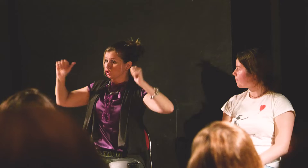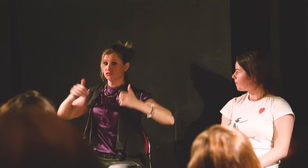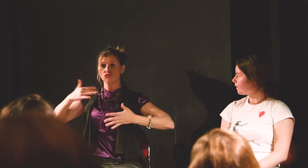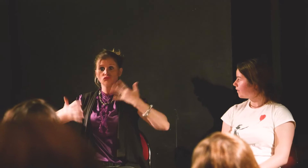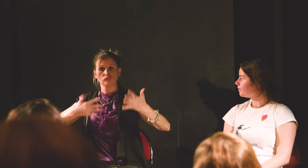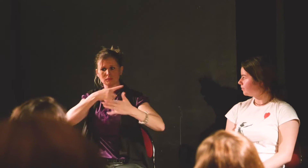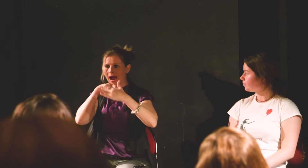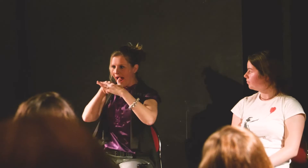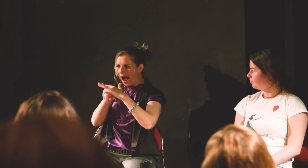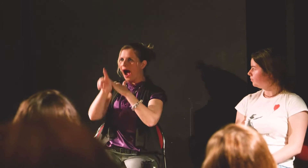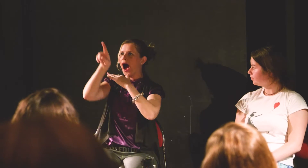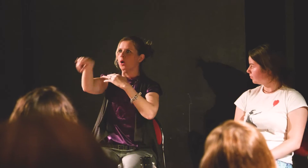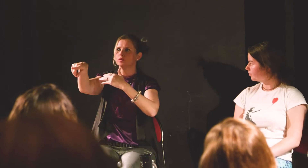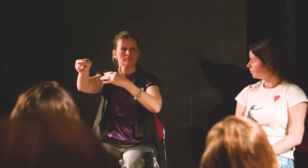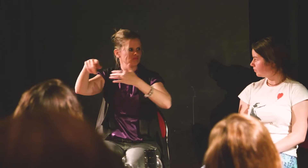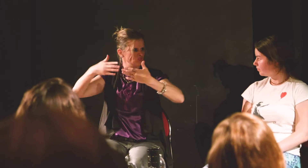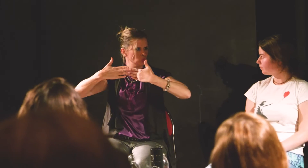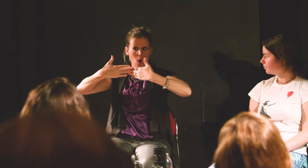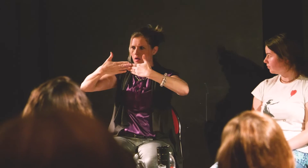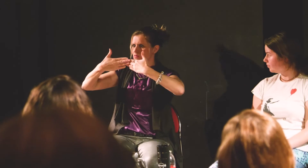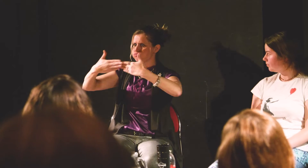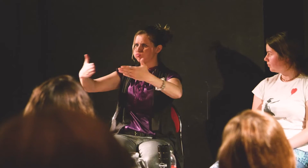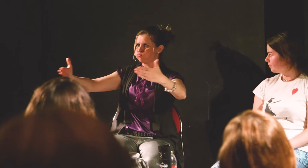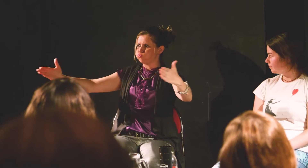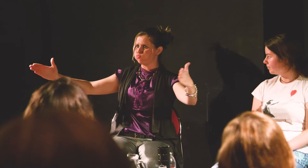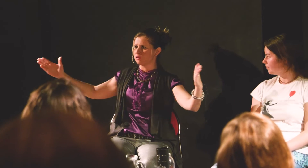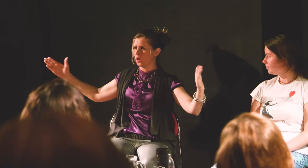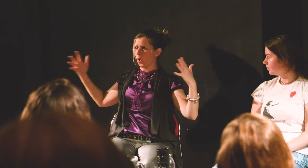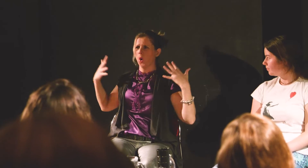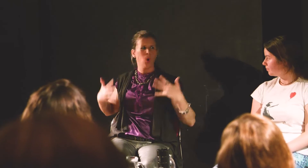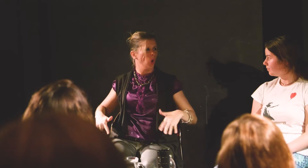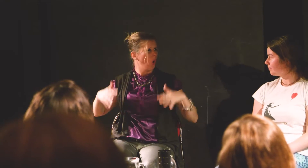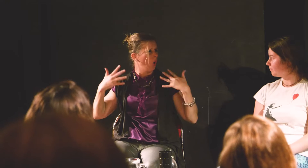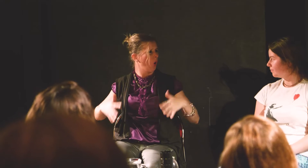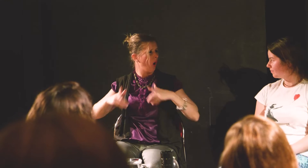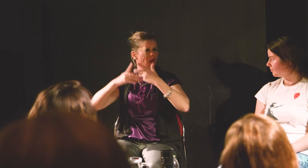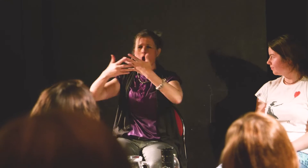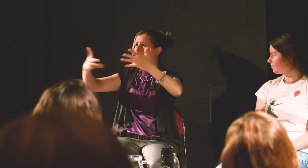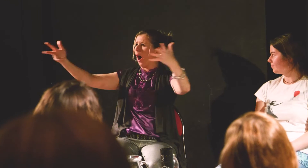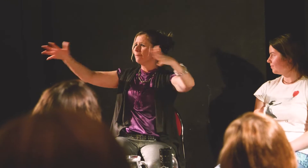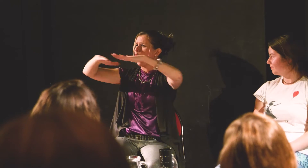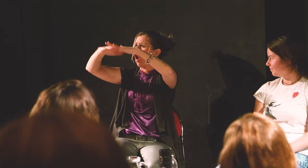All right, so you're done with school. You're out into the big, wide world.